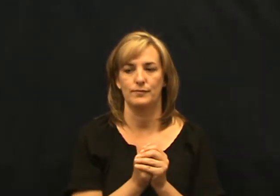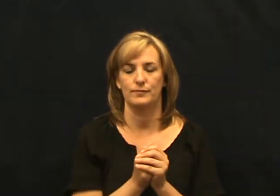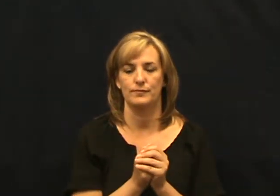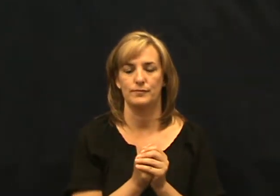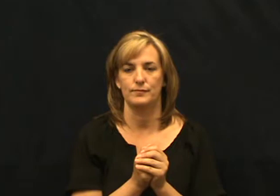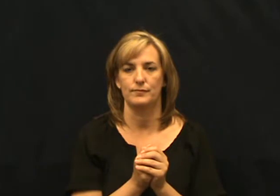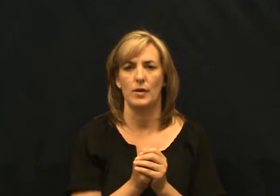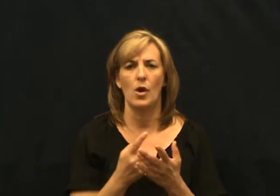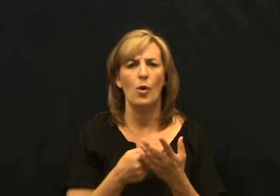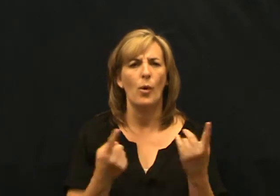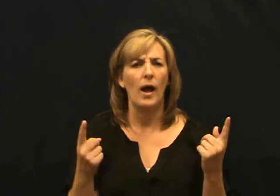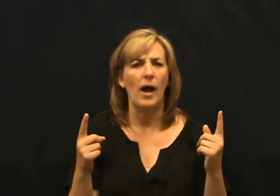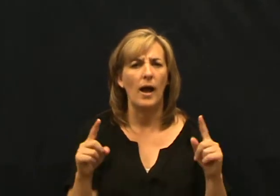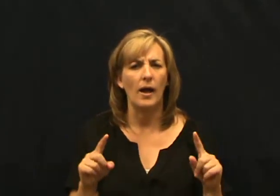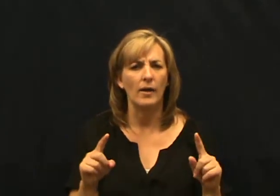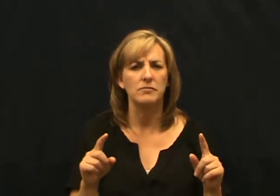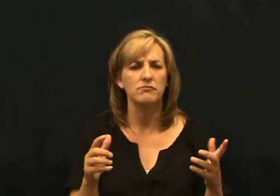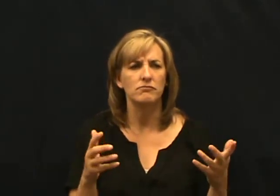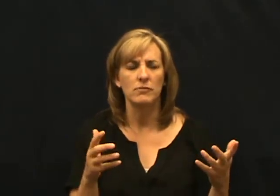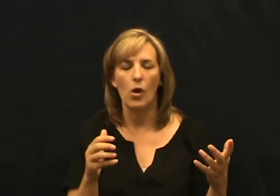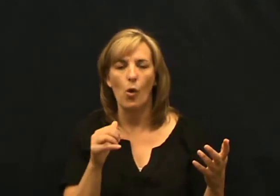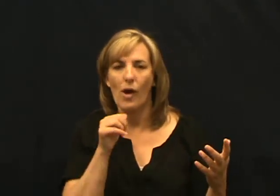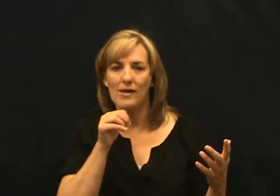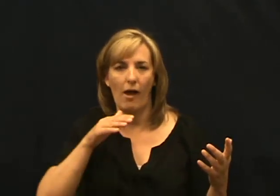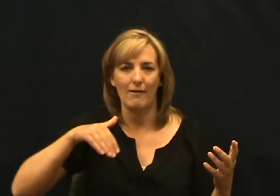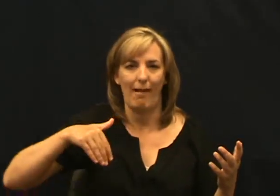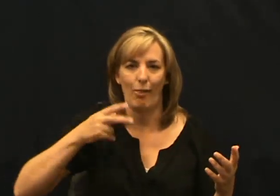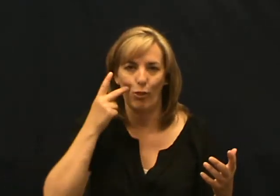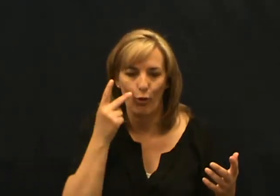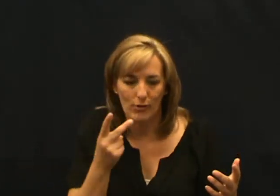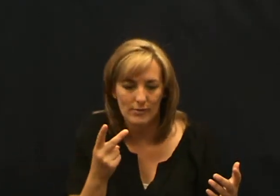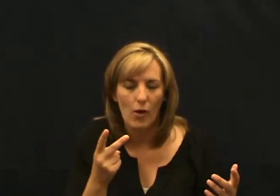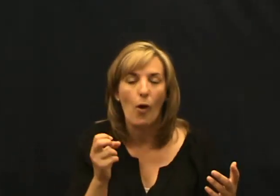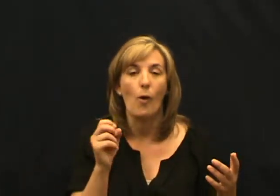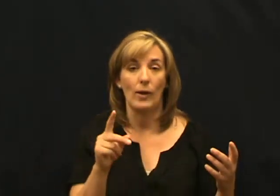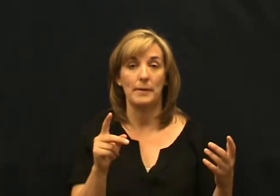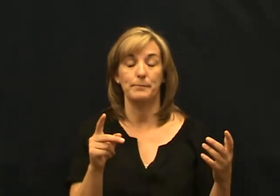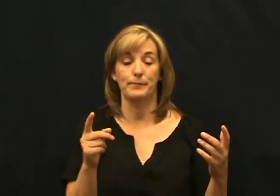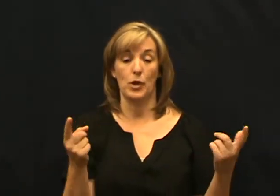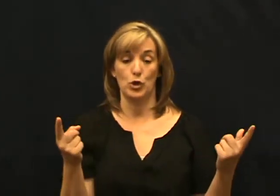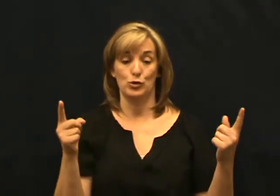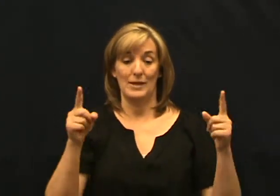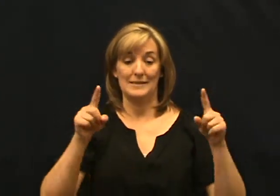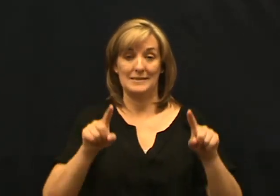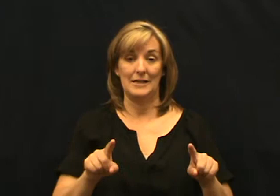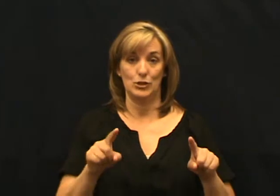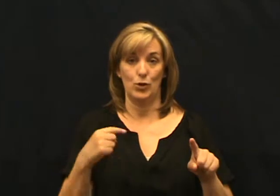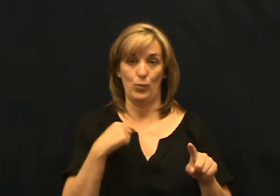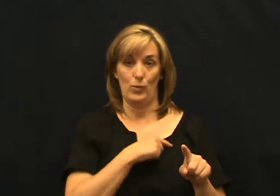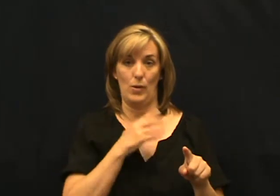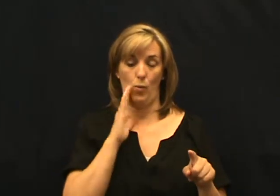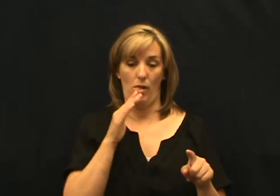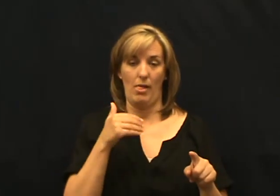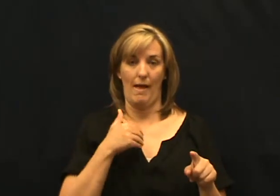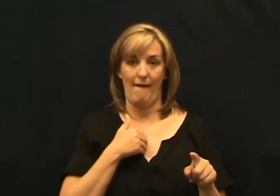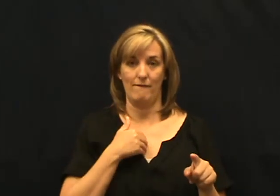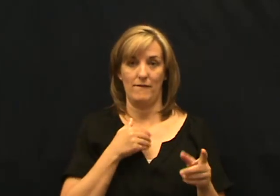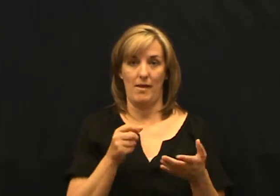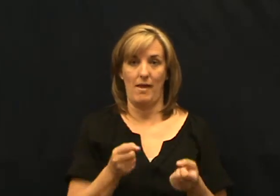So what haven't we looked at? Well, here's a transaction where we incur an expense that we will pay later on. We haven't paid cash